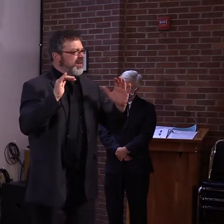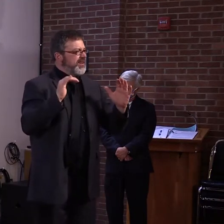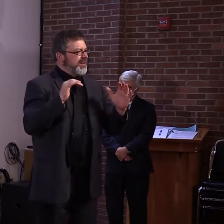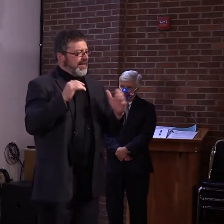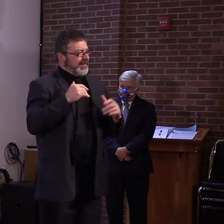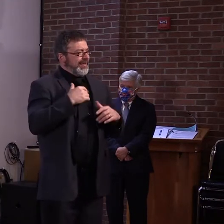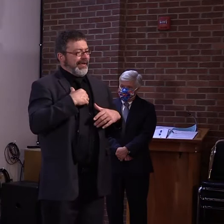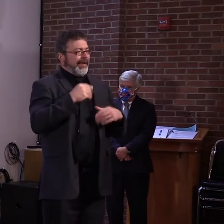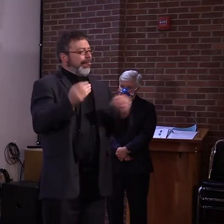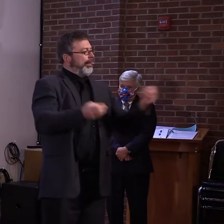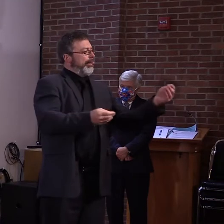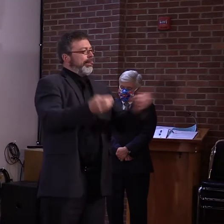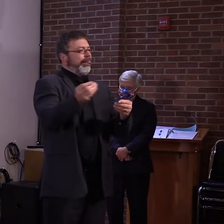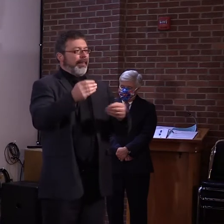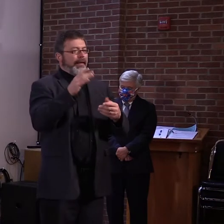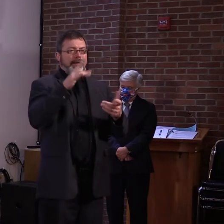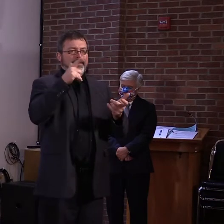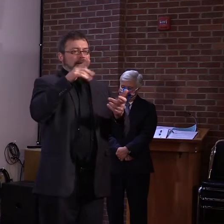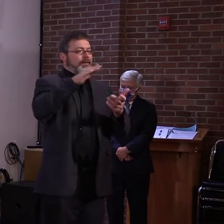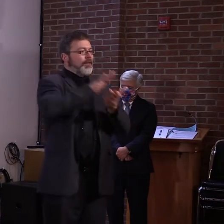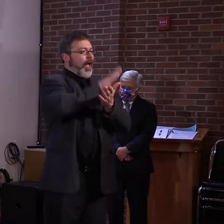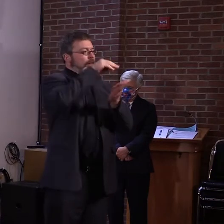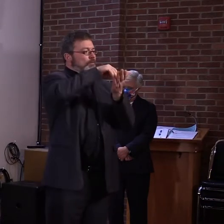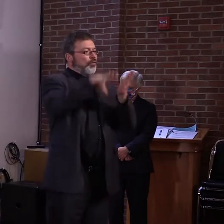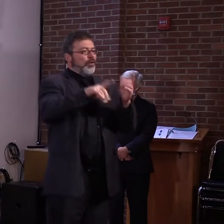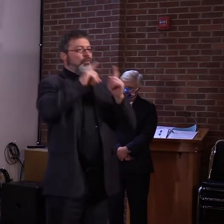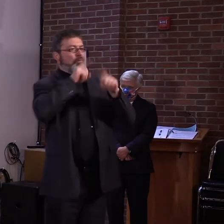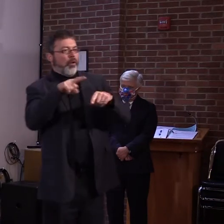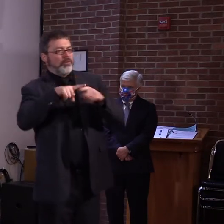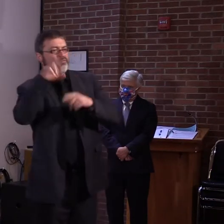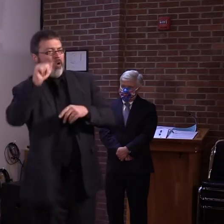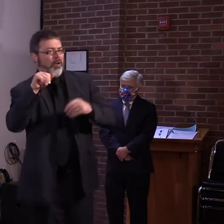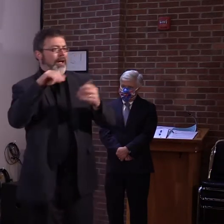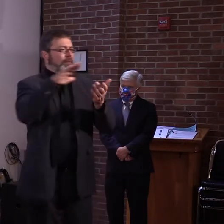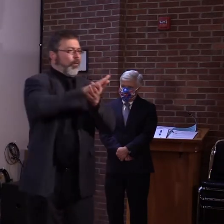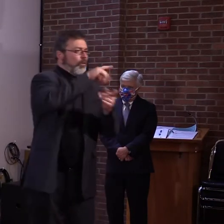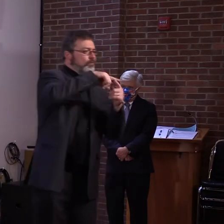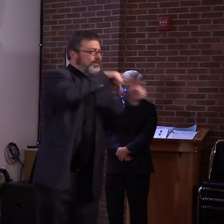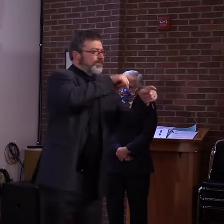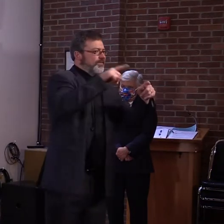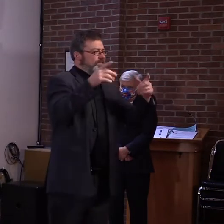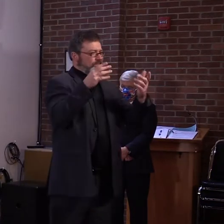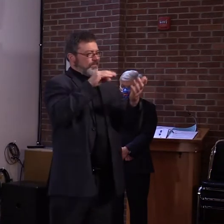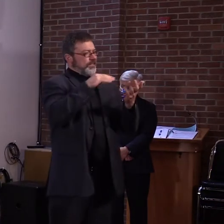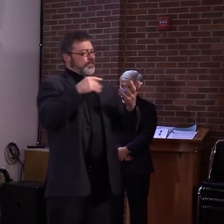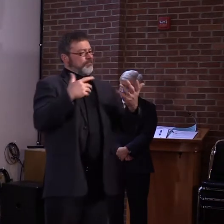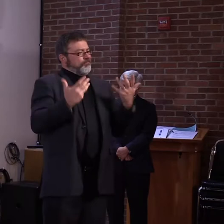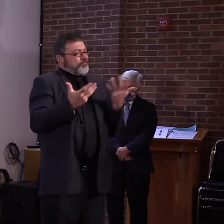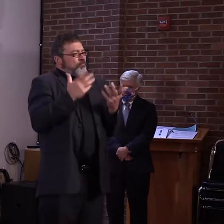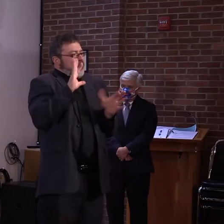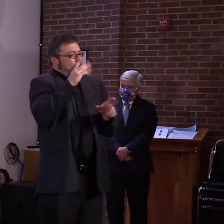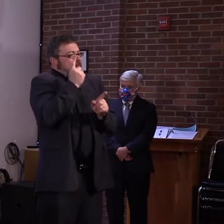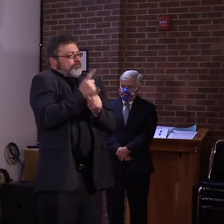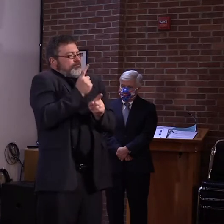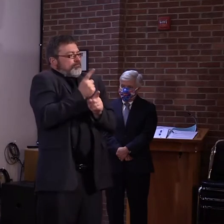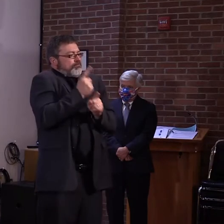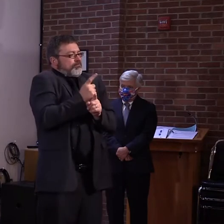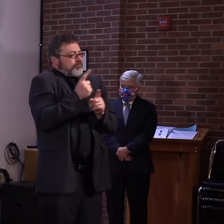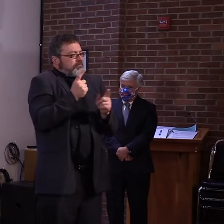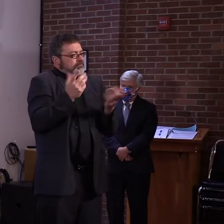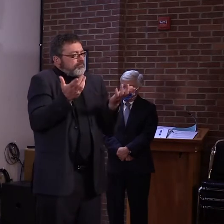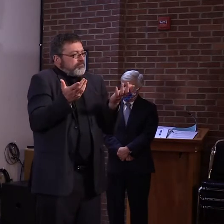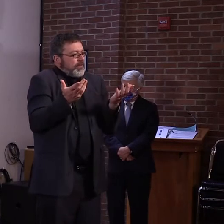forward and tell us so that we can contain it, which again would be in their best